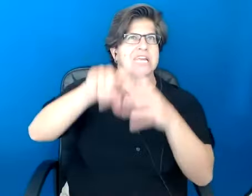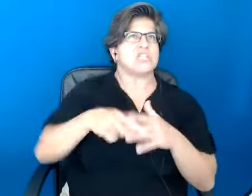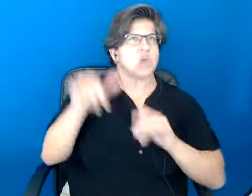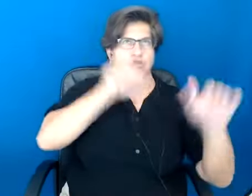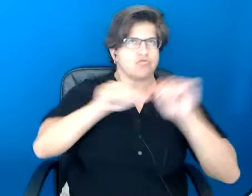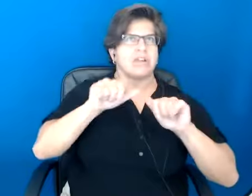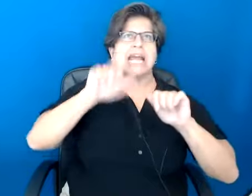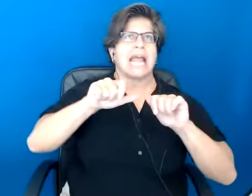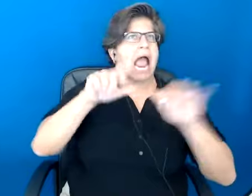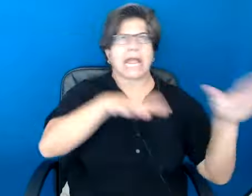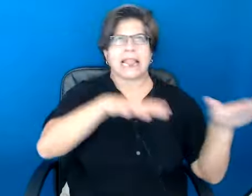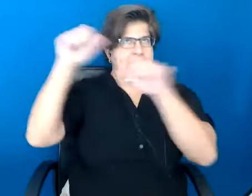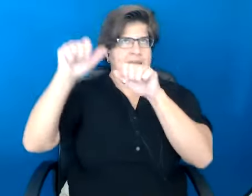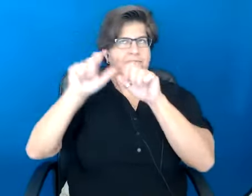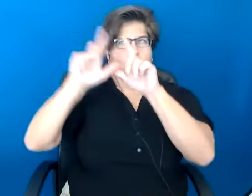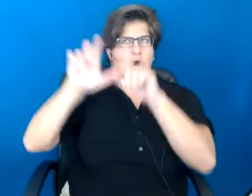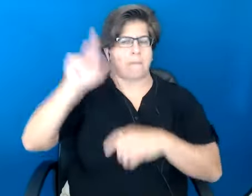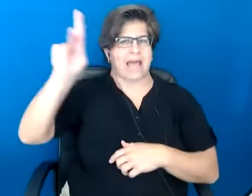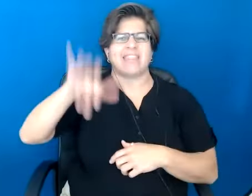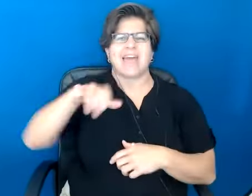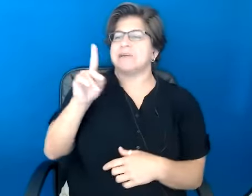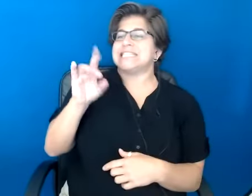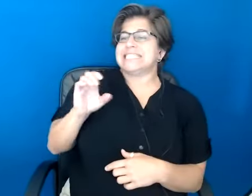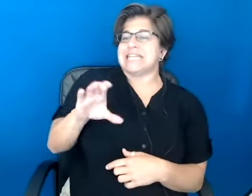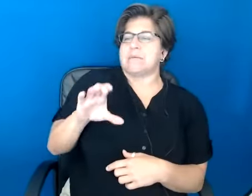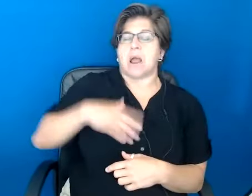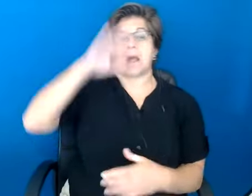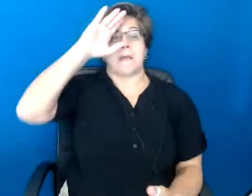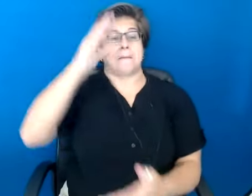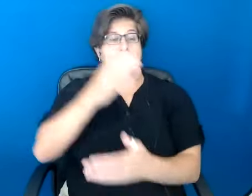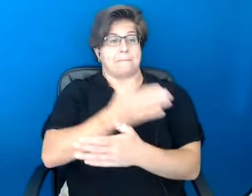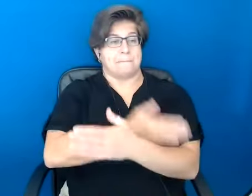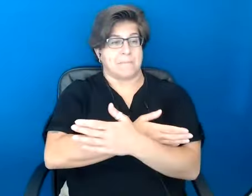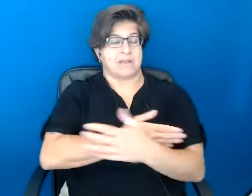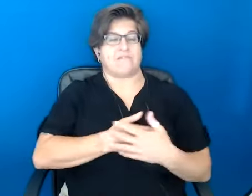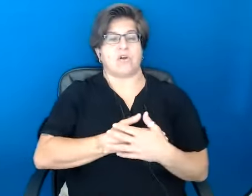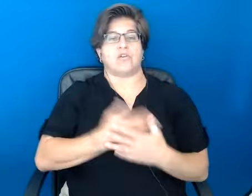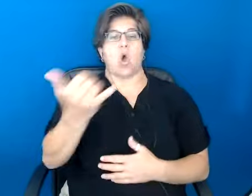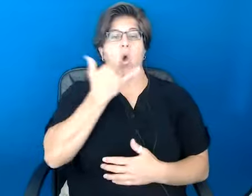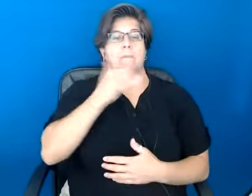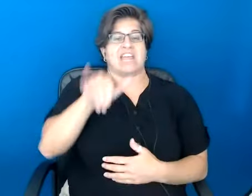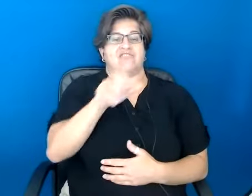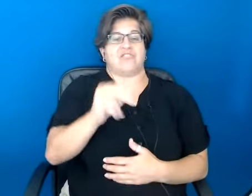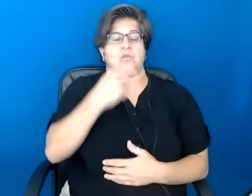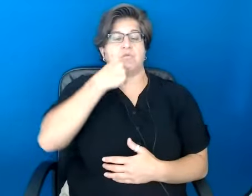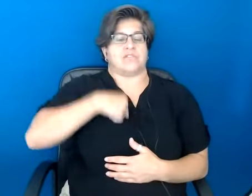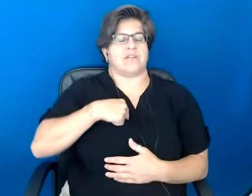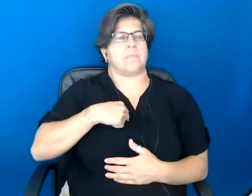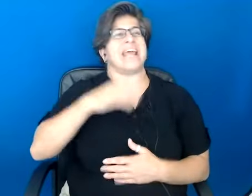back up the road. And that's what I did. I came down in my head thinking, if he kicks off, he starts drinking, I'm back up the road.